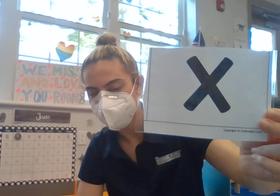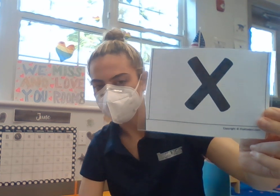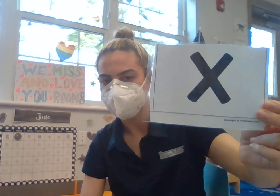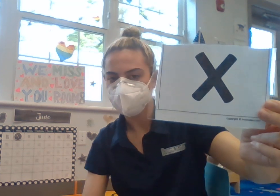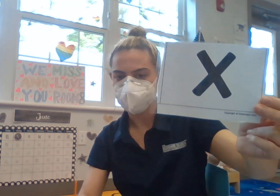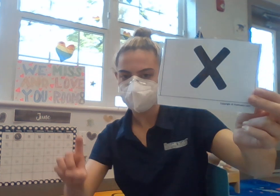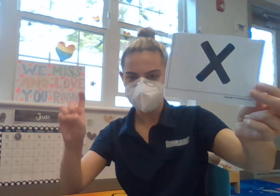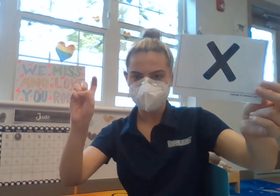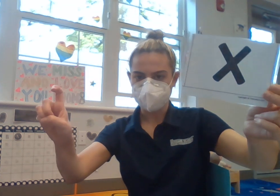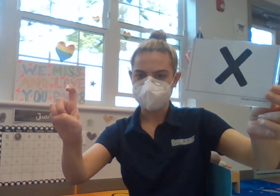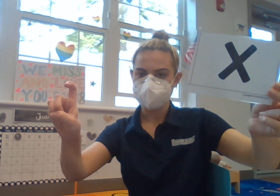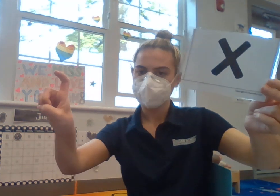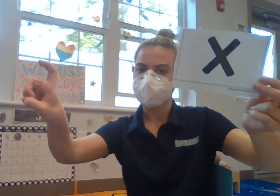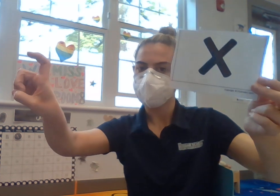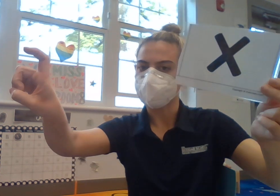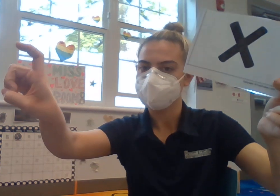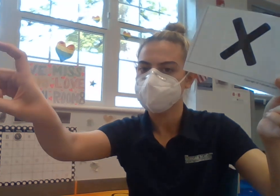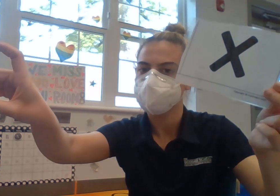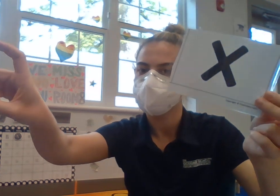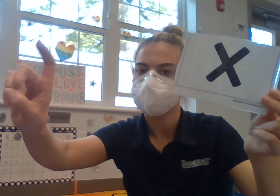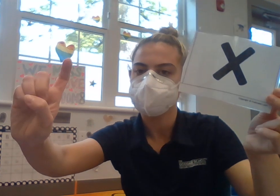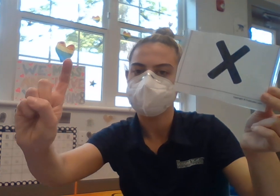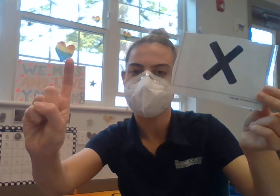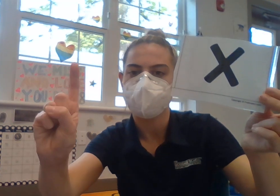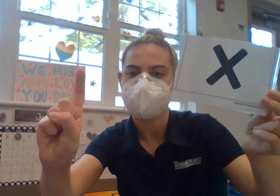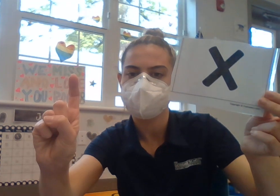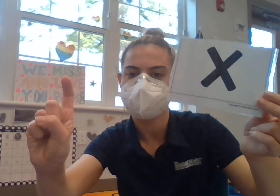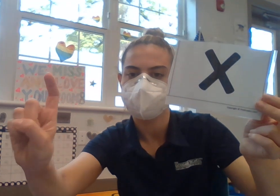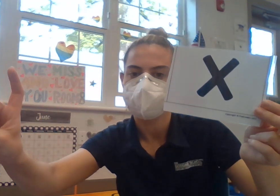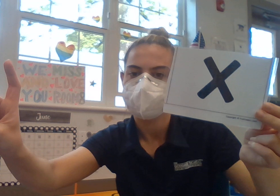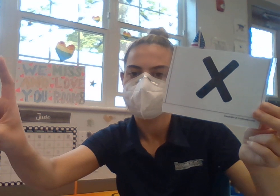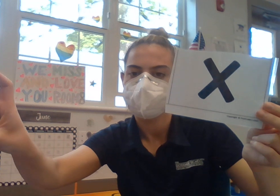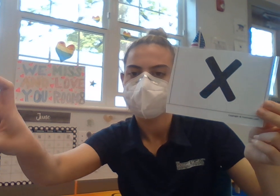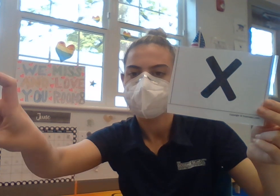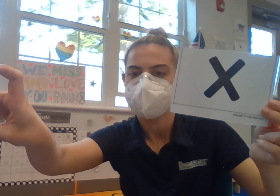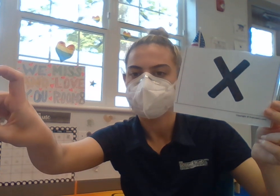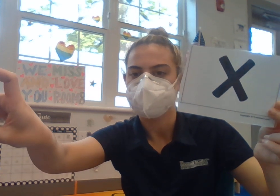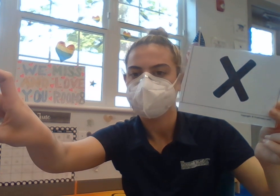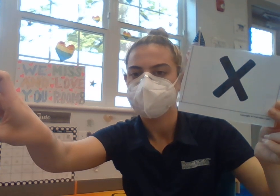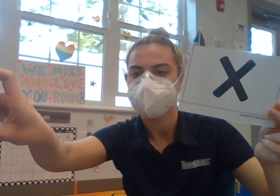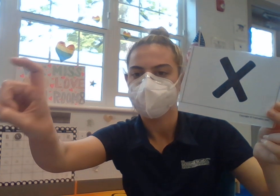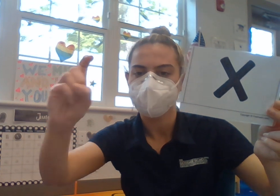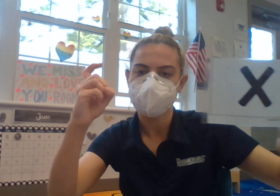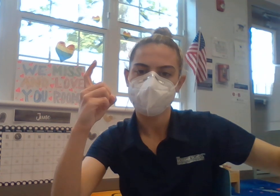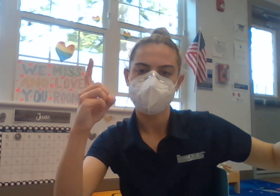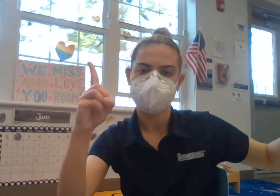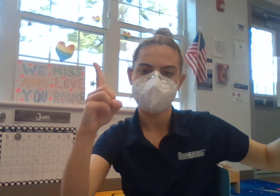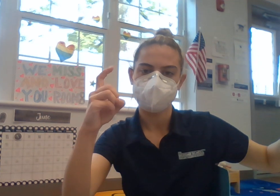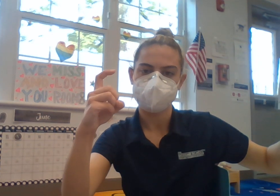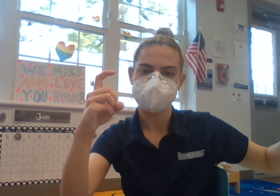1, 2, 3. Let's see if we have the same one. X. This is X. X. Your finger, like